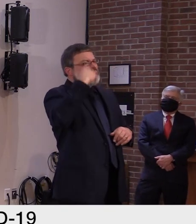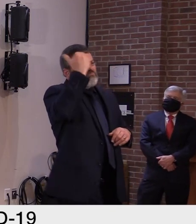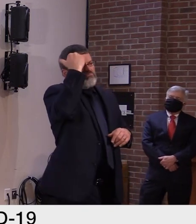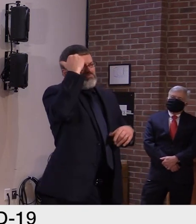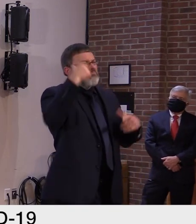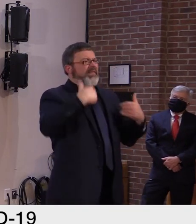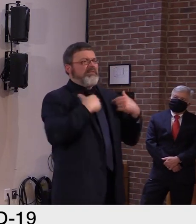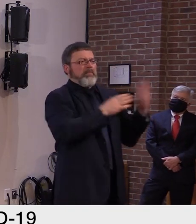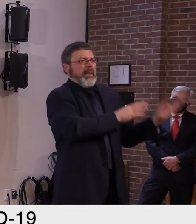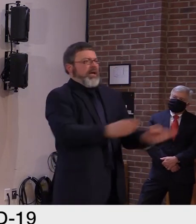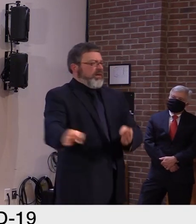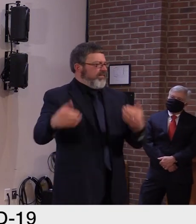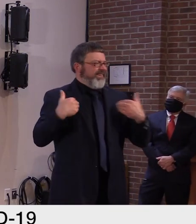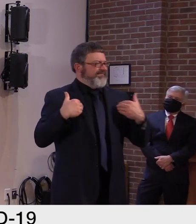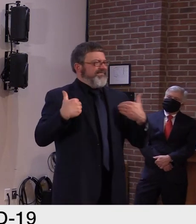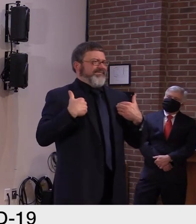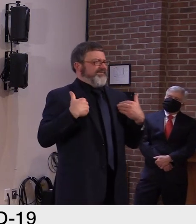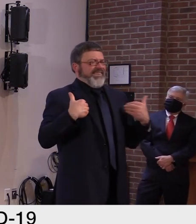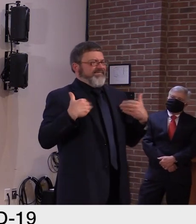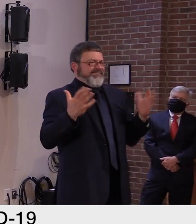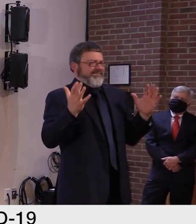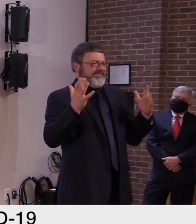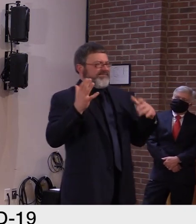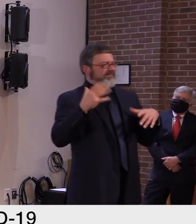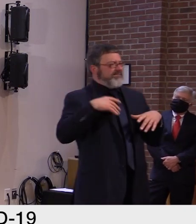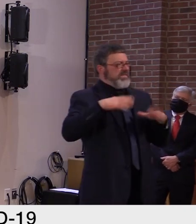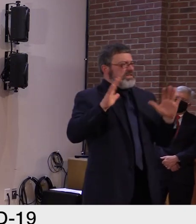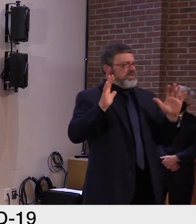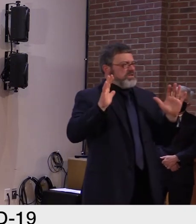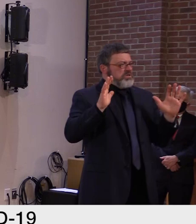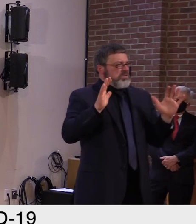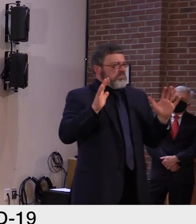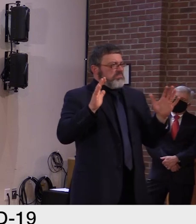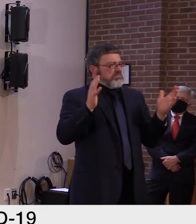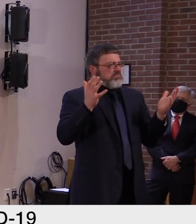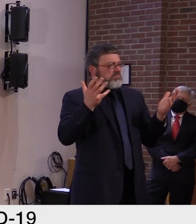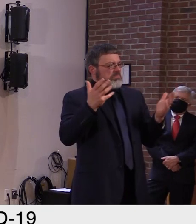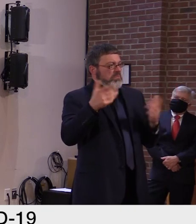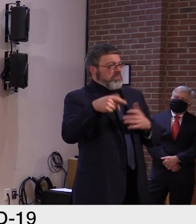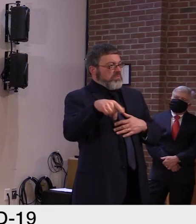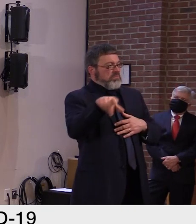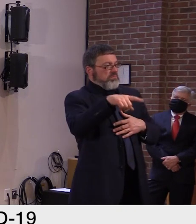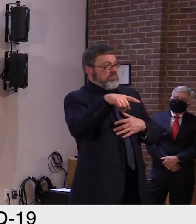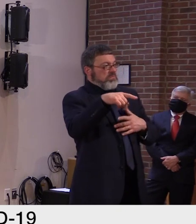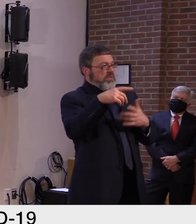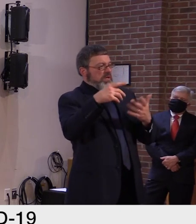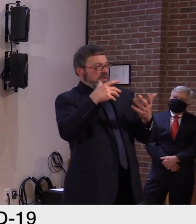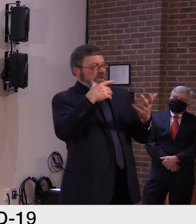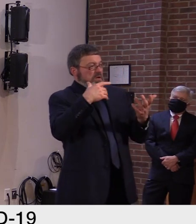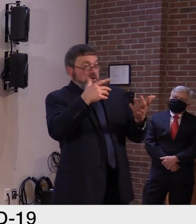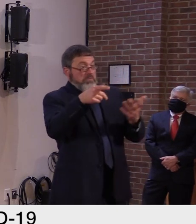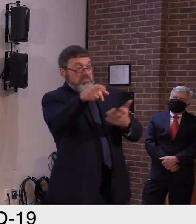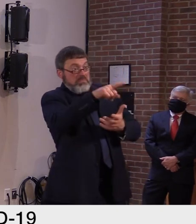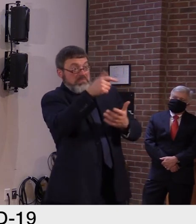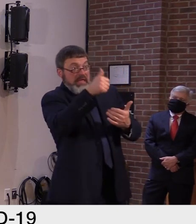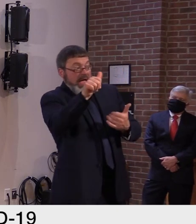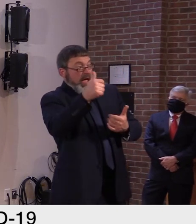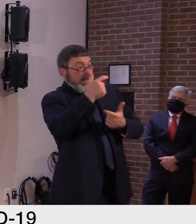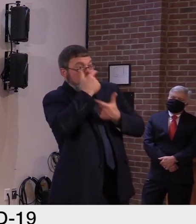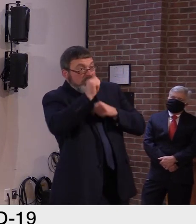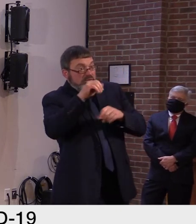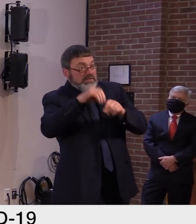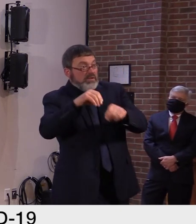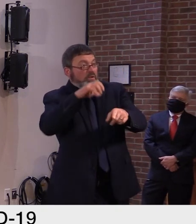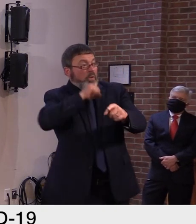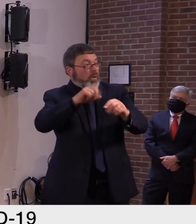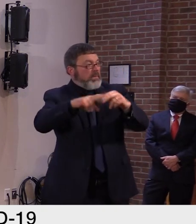interest in providing for that space. But maybe what we can do, Ed, is I can have somebody from BGS